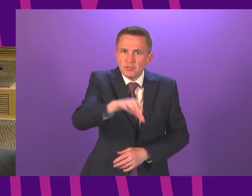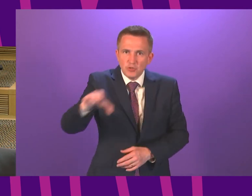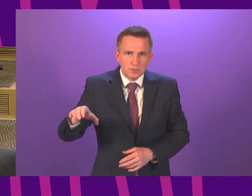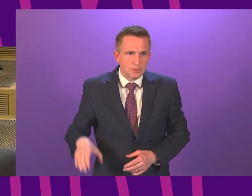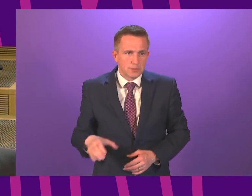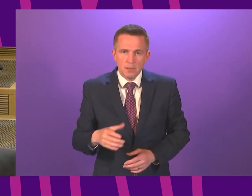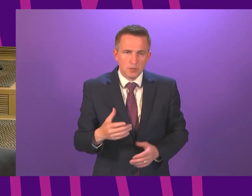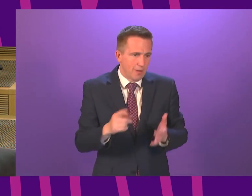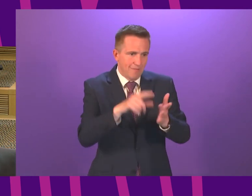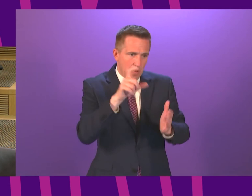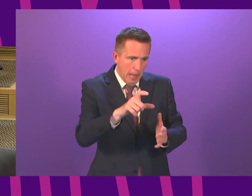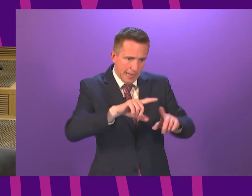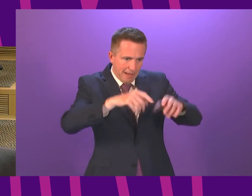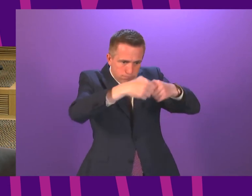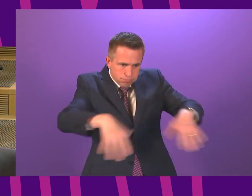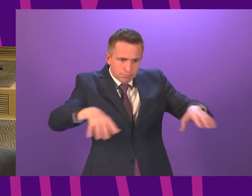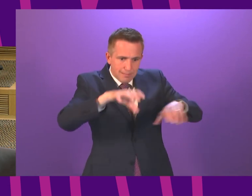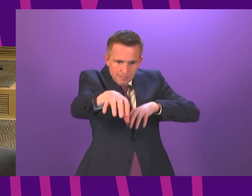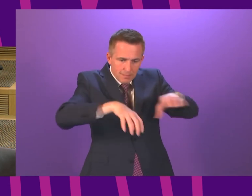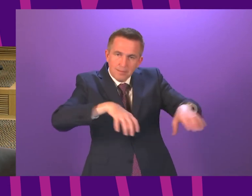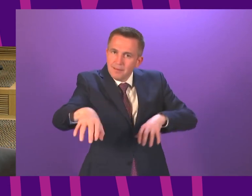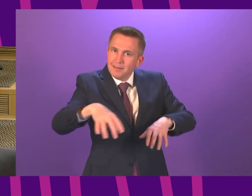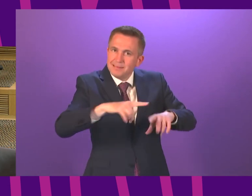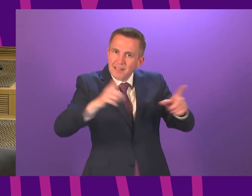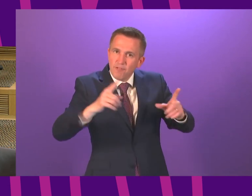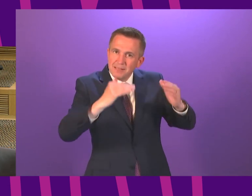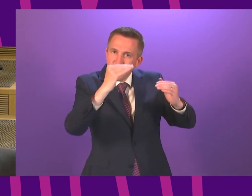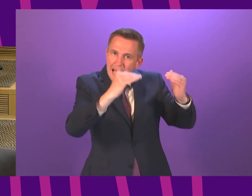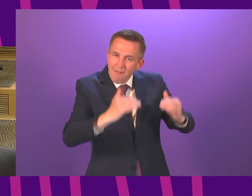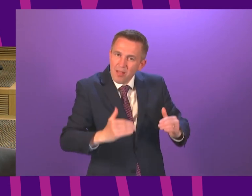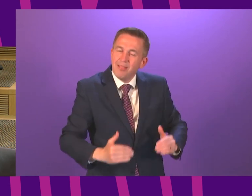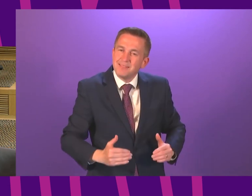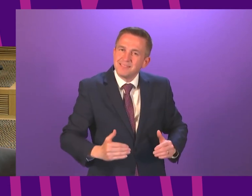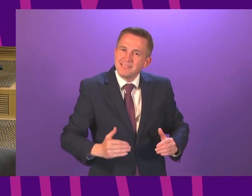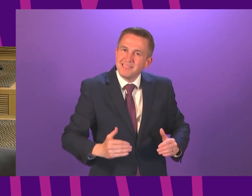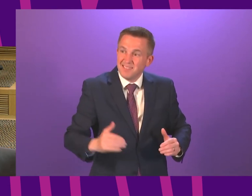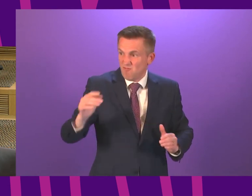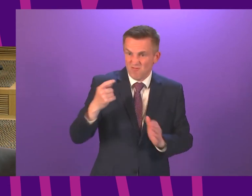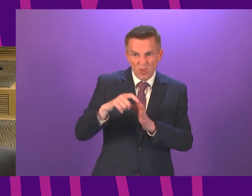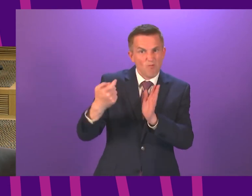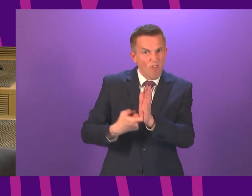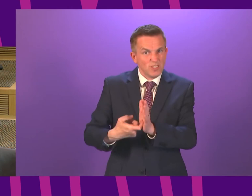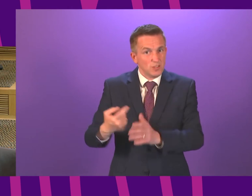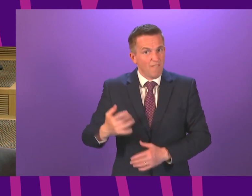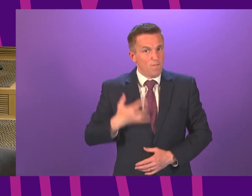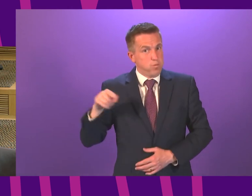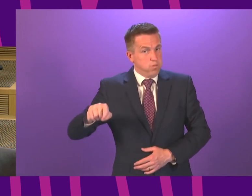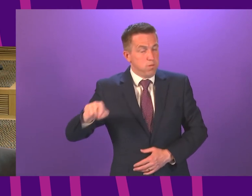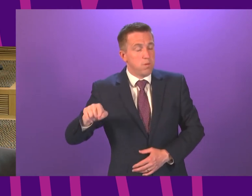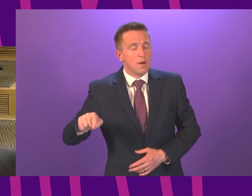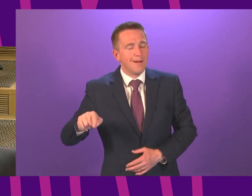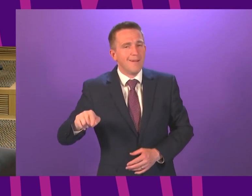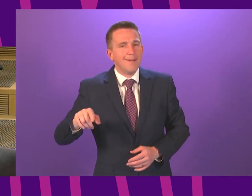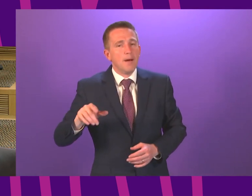Inverclyde or within one of the Ayrshire councils would be going from different levels of restriction within the council area so